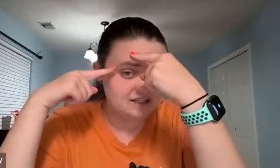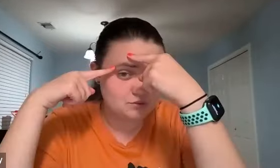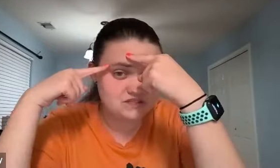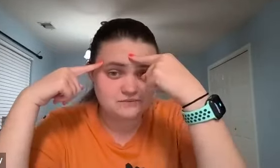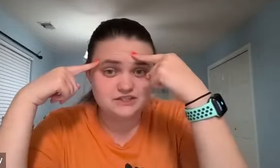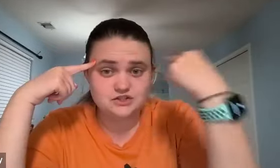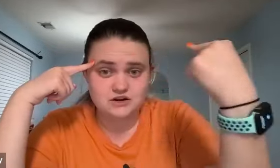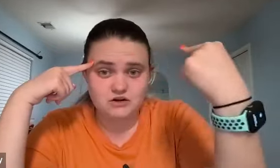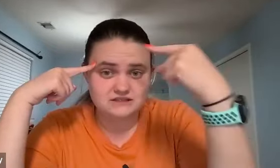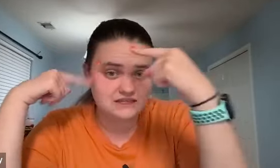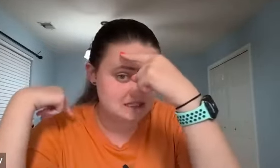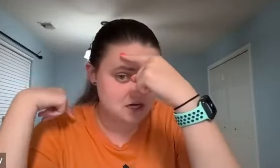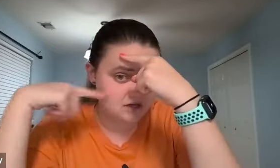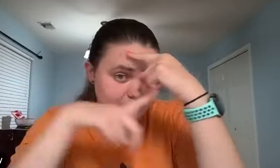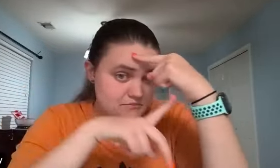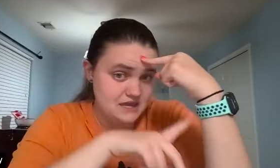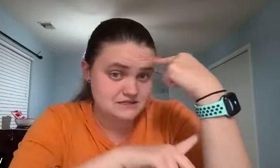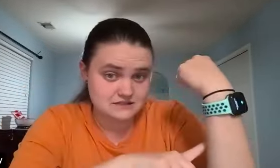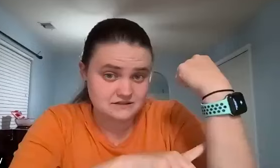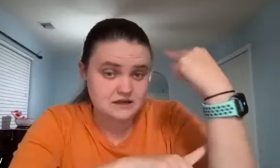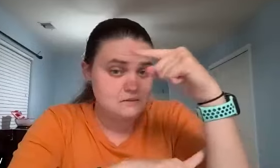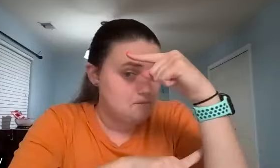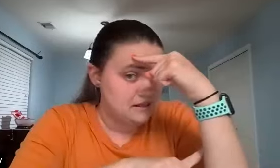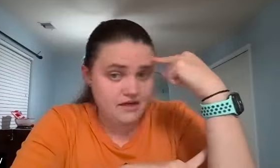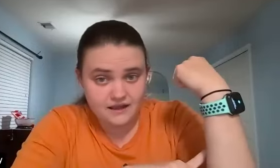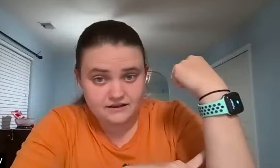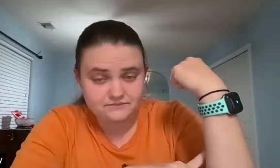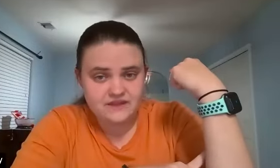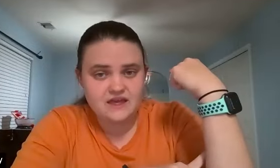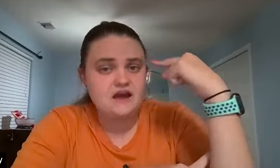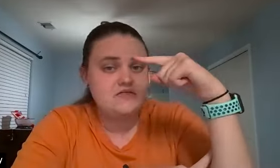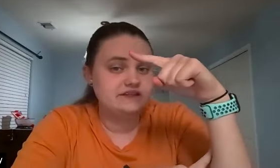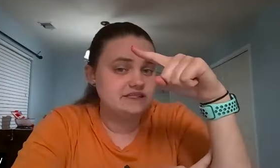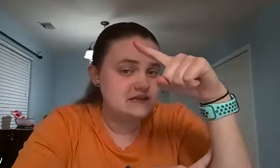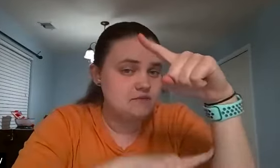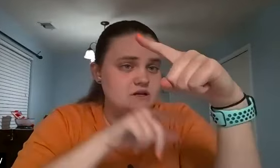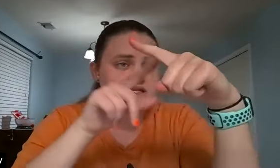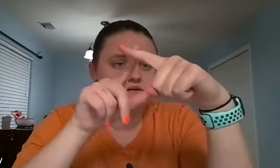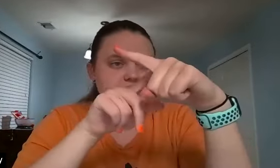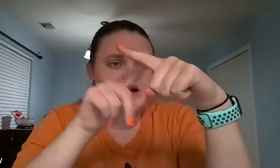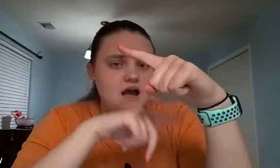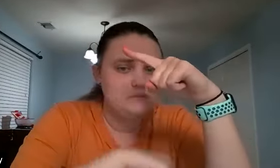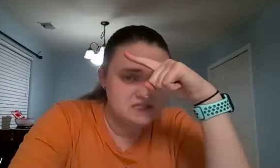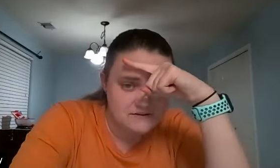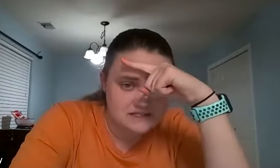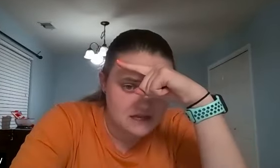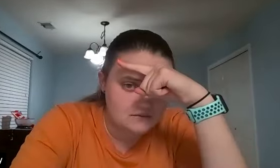is always going to be straight across. It's not going to bend. Black. And then summer is going to be, I almost have it